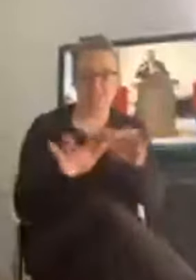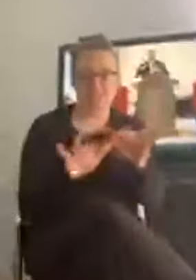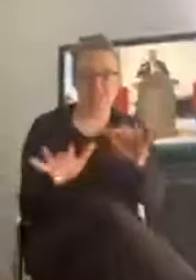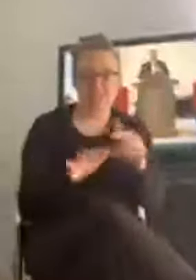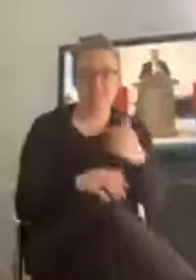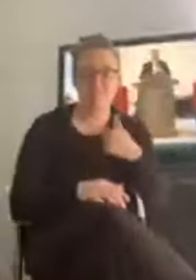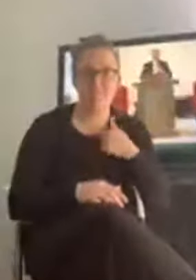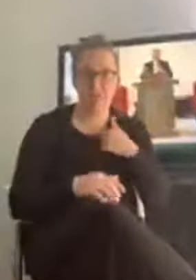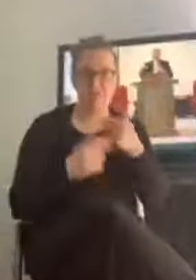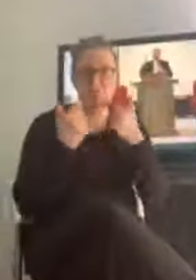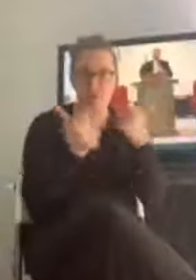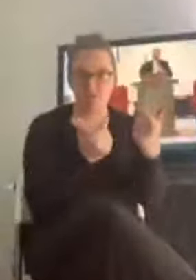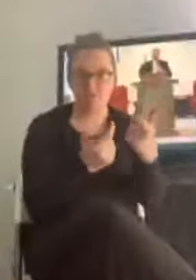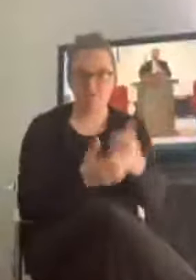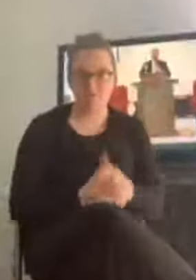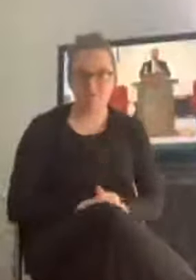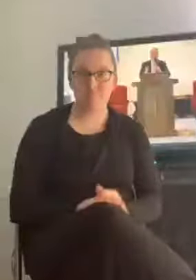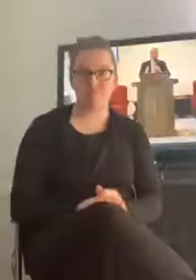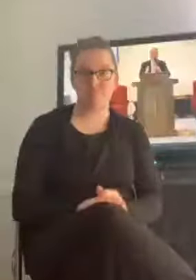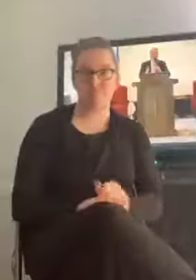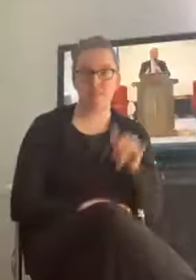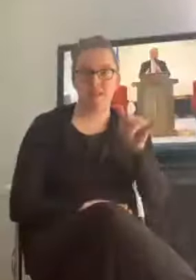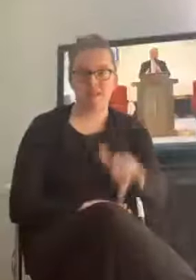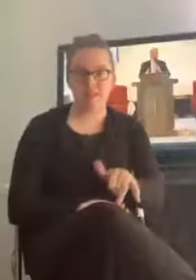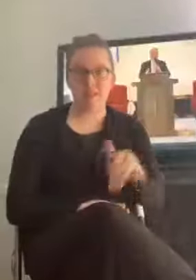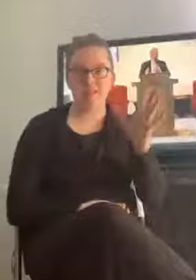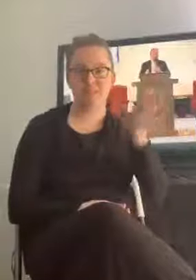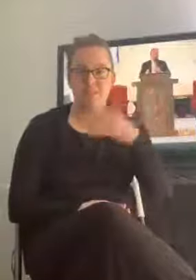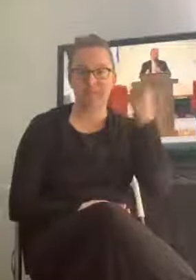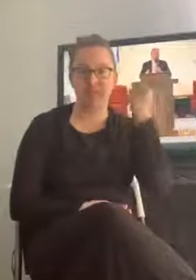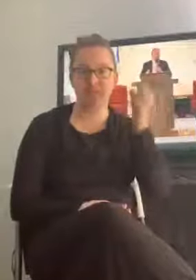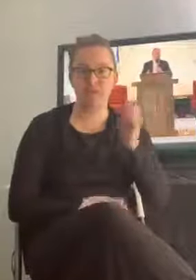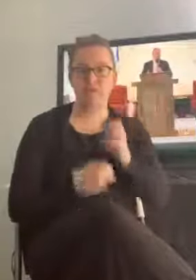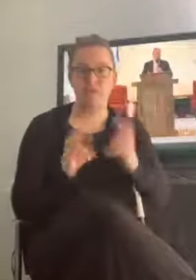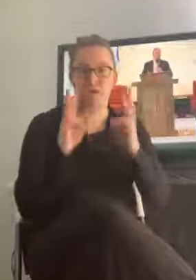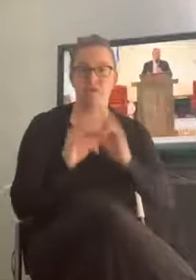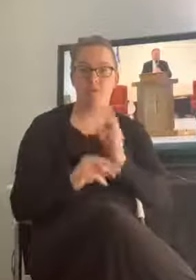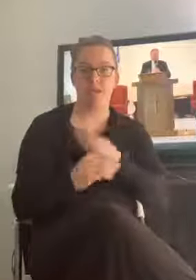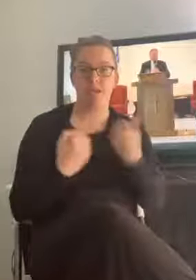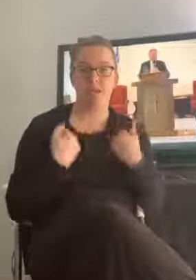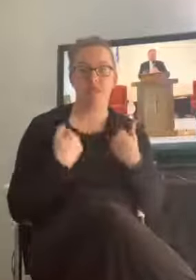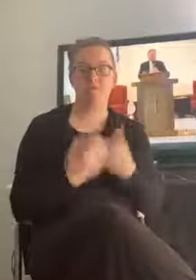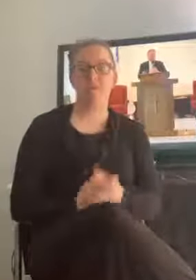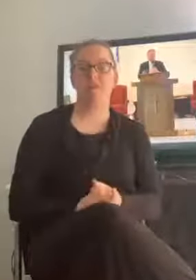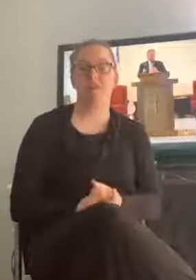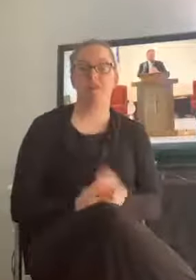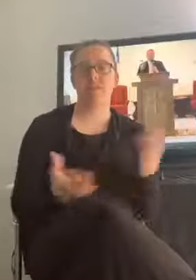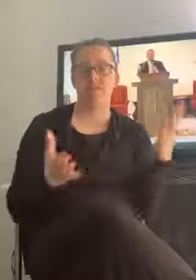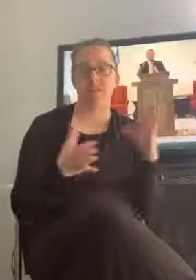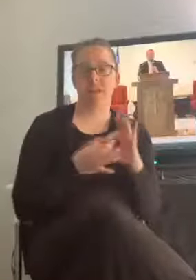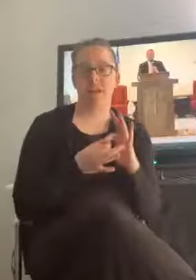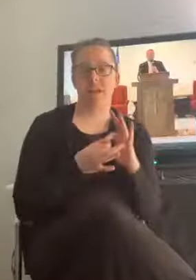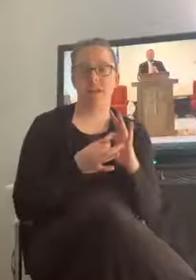watching. Right. We can comment with you. This is the best way that we have available right now to stay connected. Amen. Also,